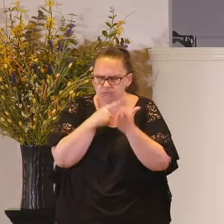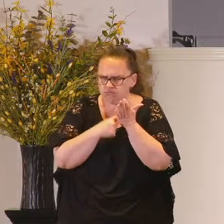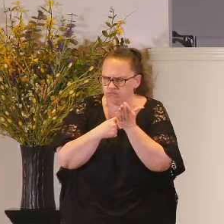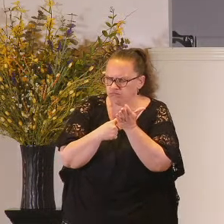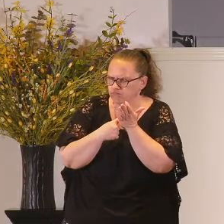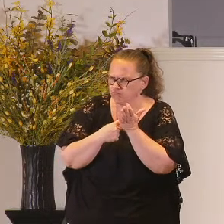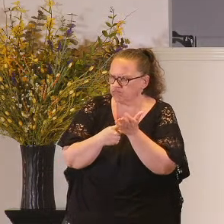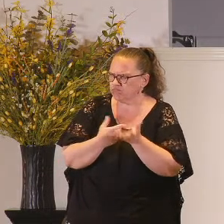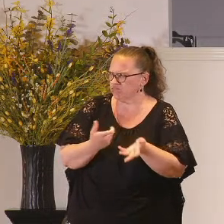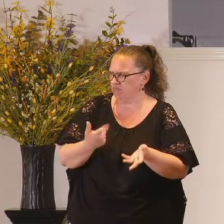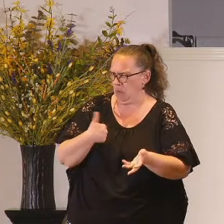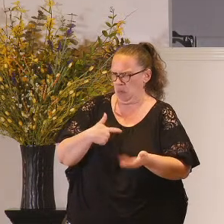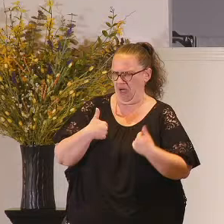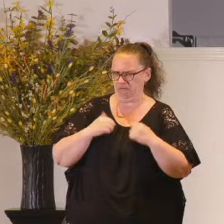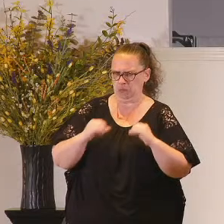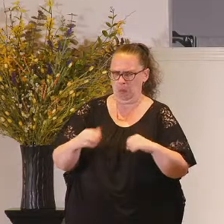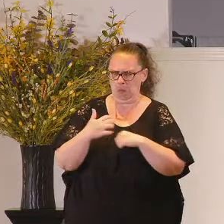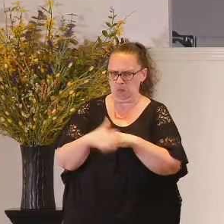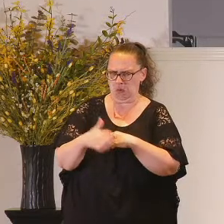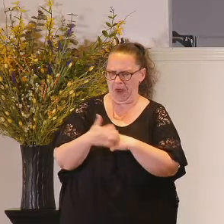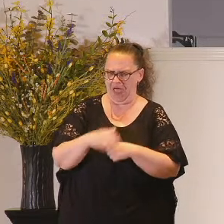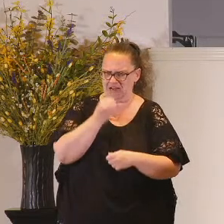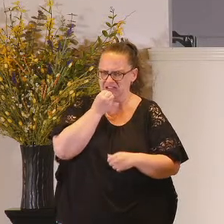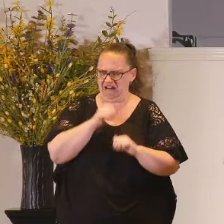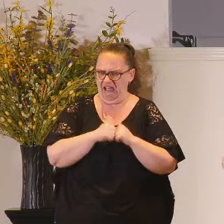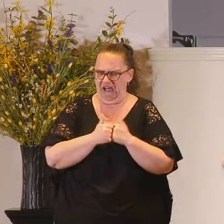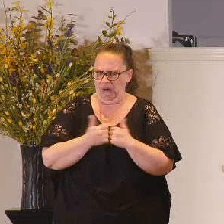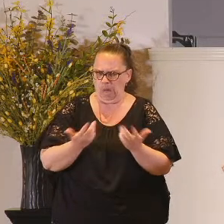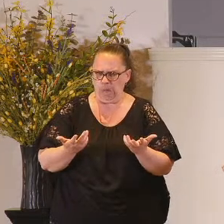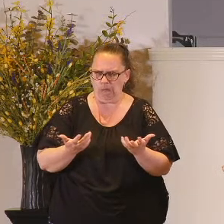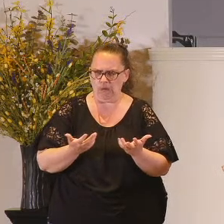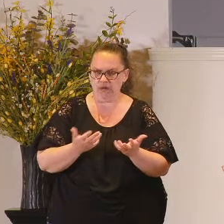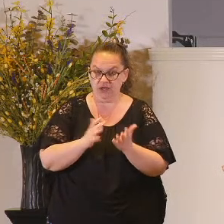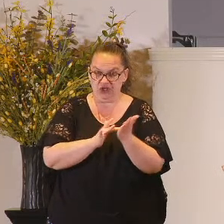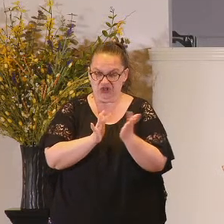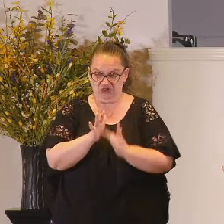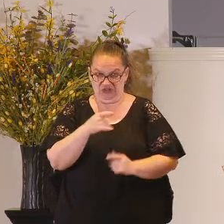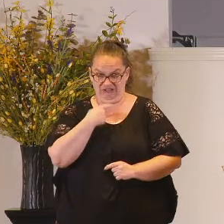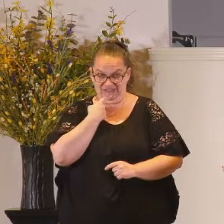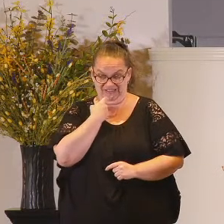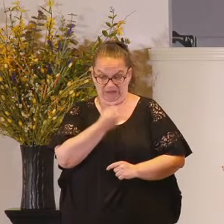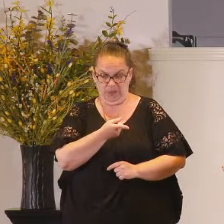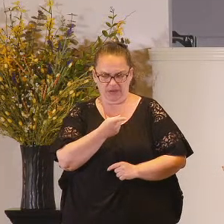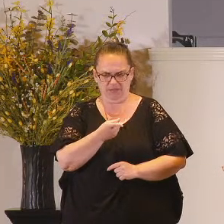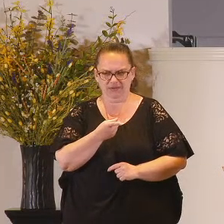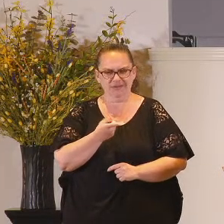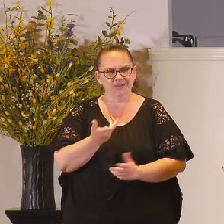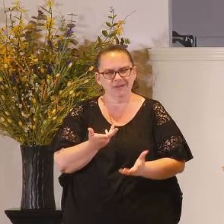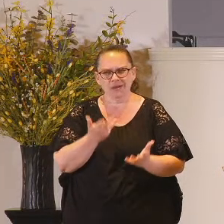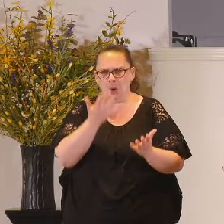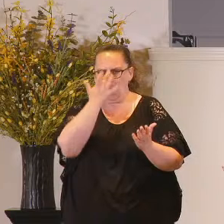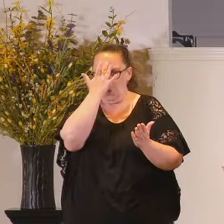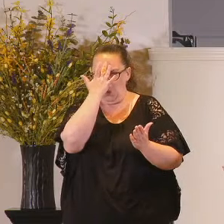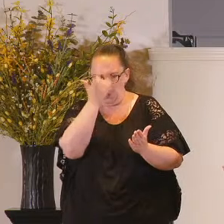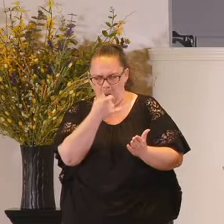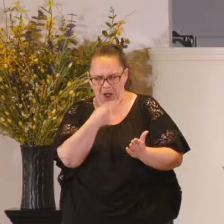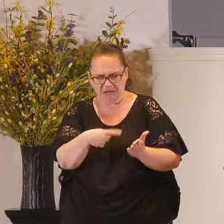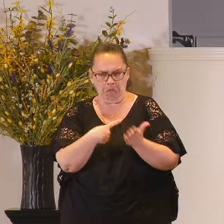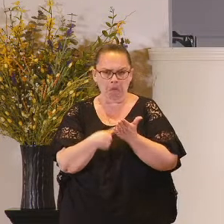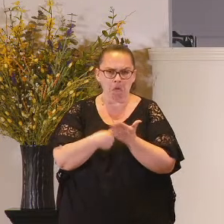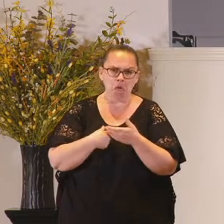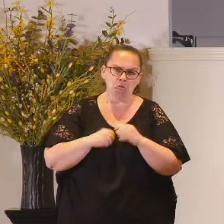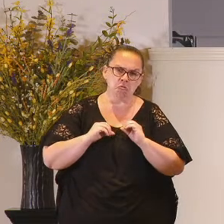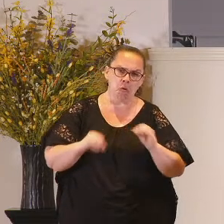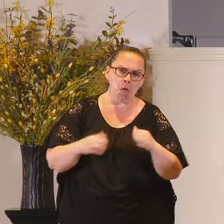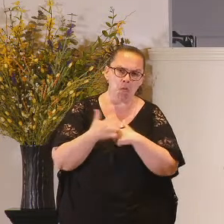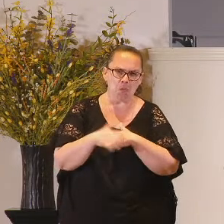had no bread. And Jesus, aware of this, said to them, 'Why are you discussing the fact that you